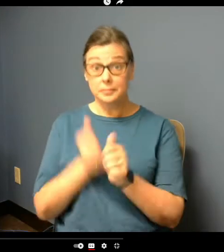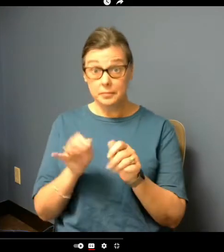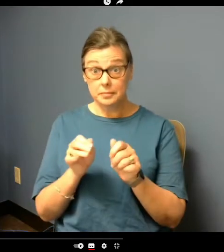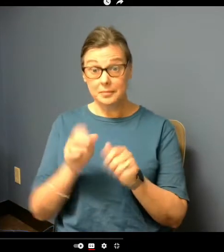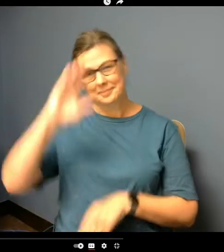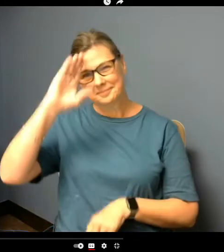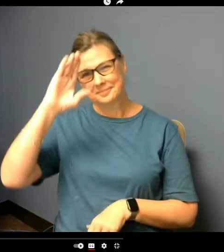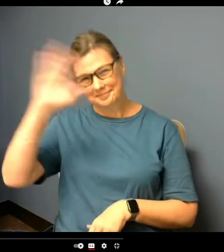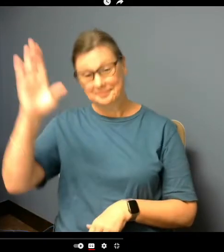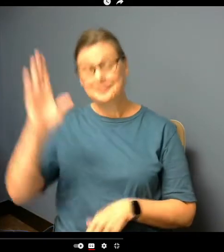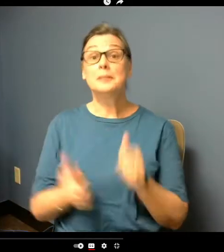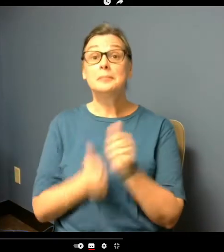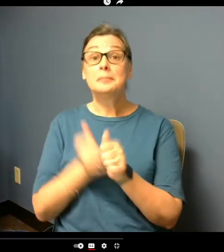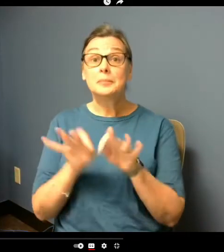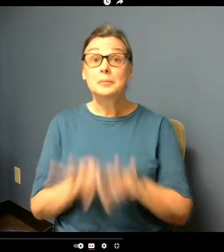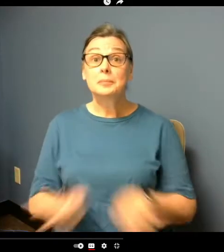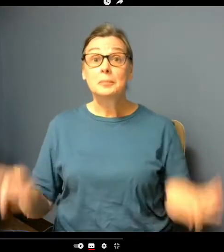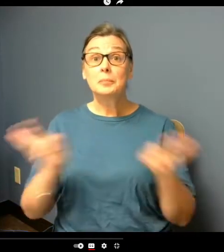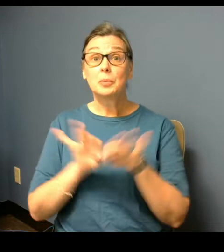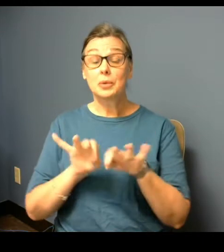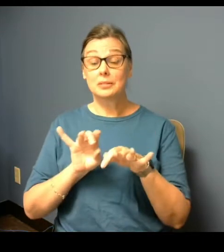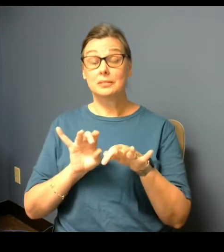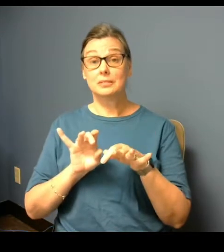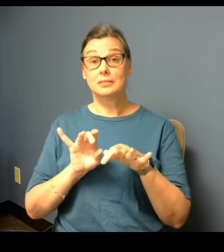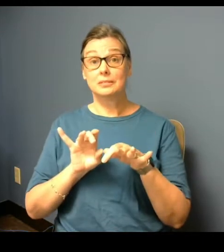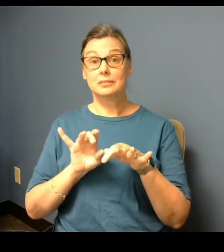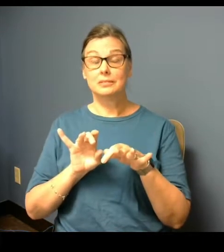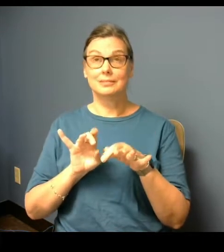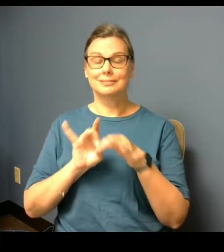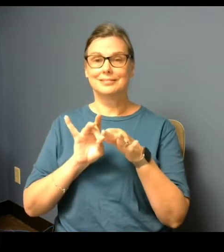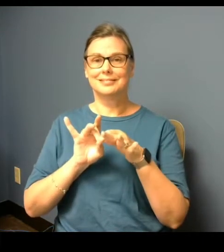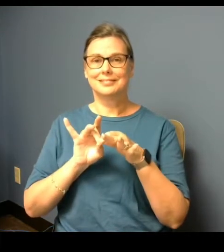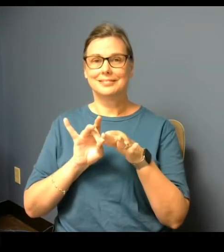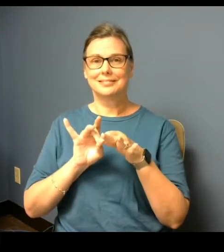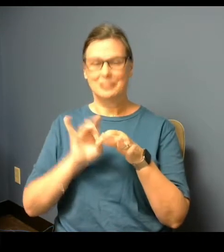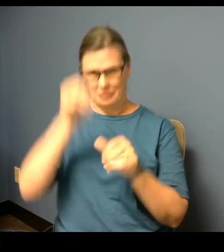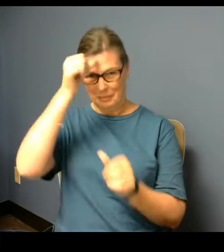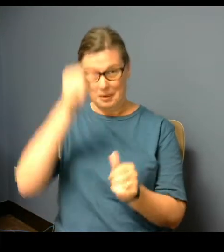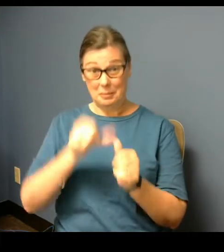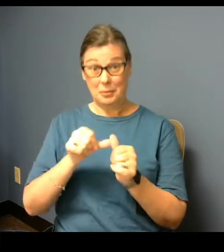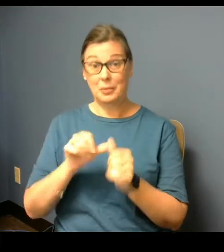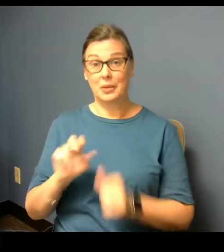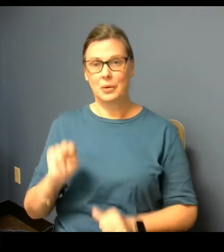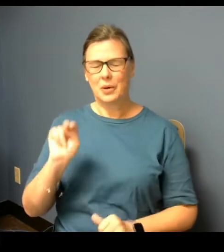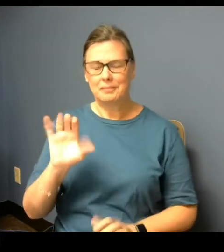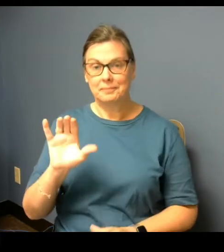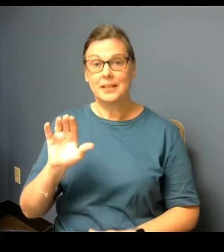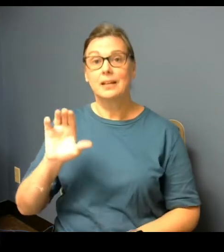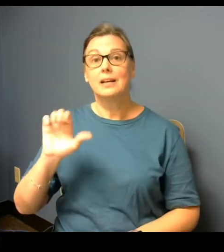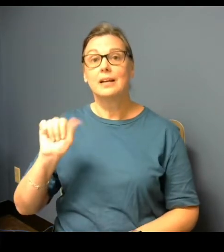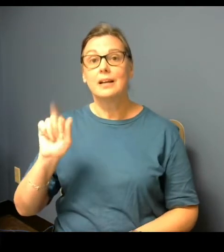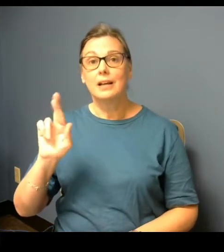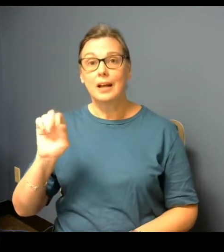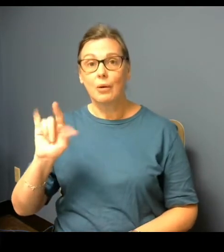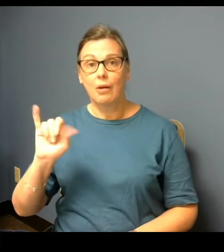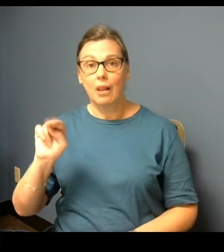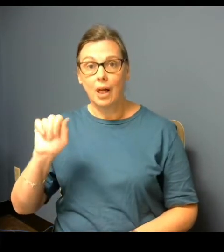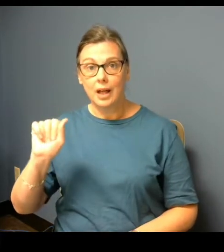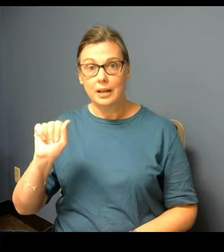All right. So your main takeaway with North Carolina, or sorry, your main takeaway with Carolina Colony is that